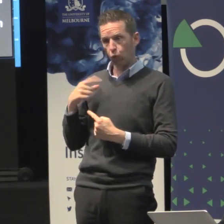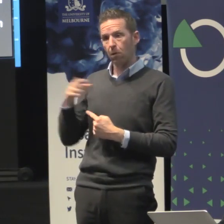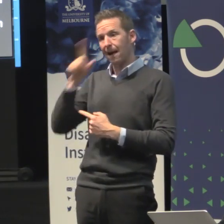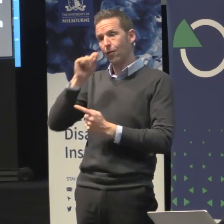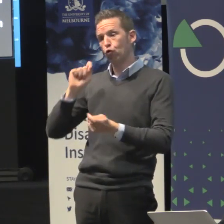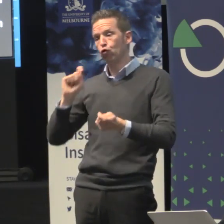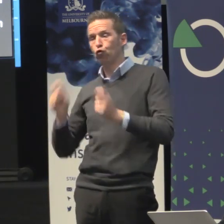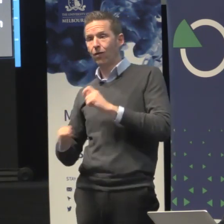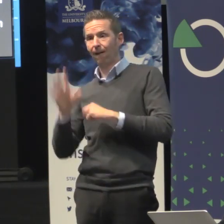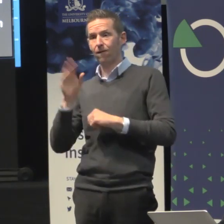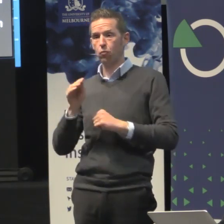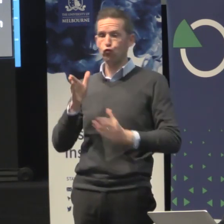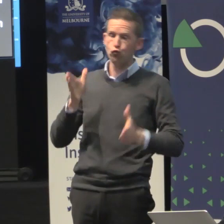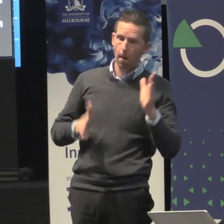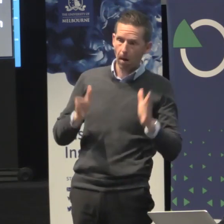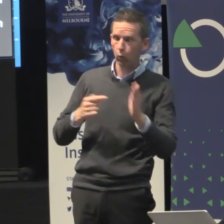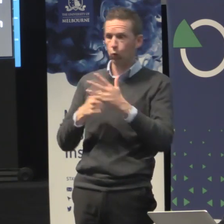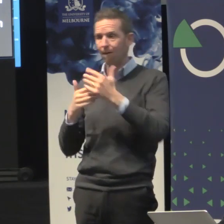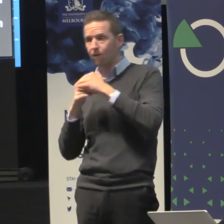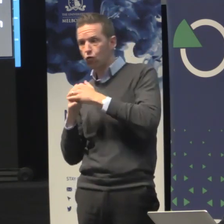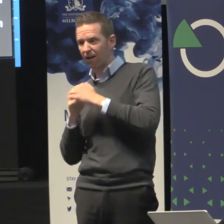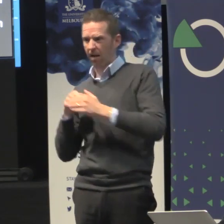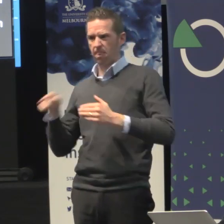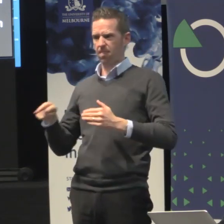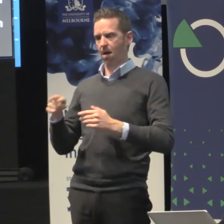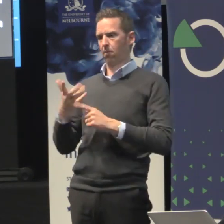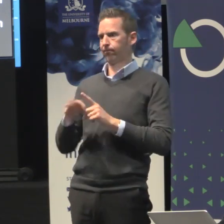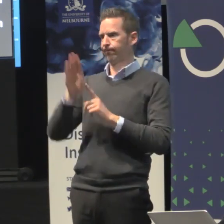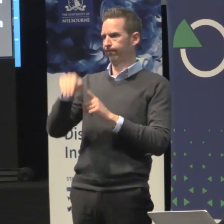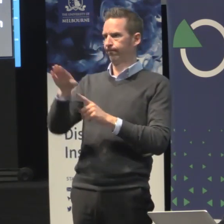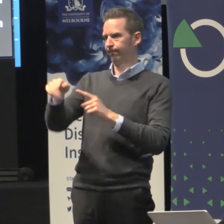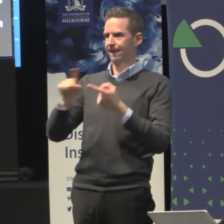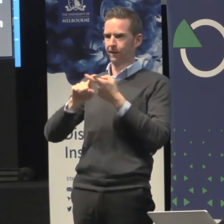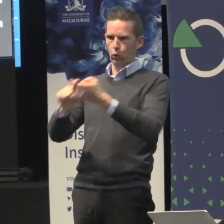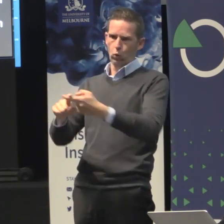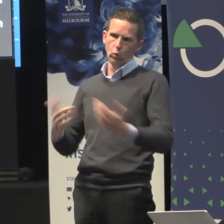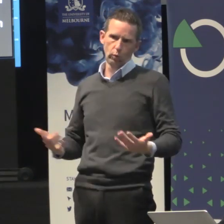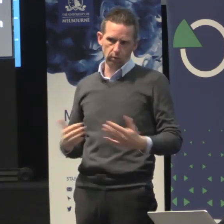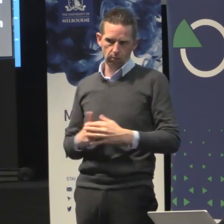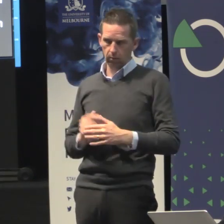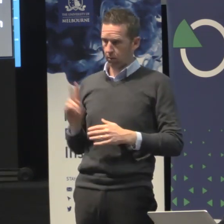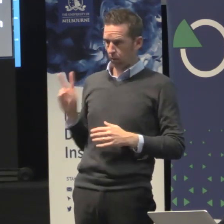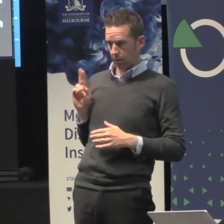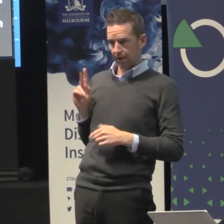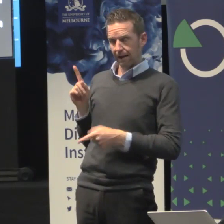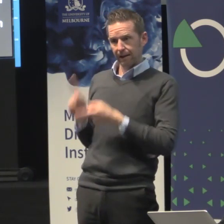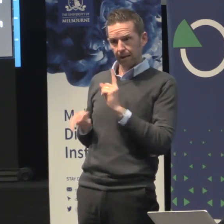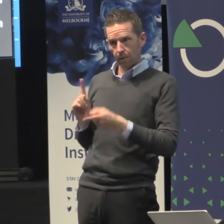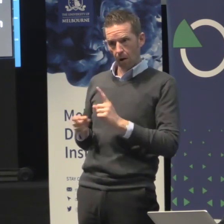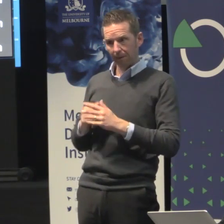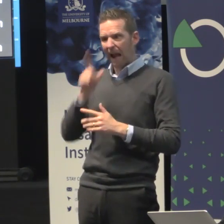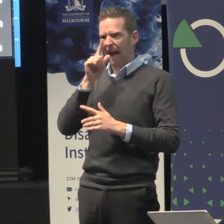from robot to friend, continues. And sometimes it can turn a bit